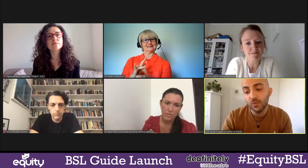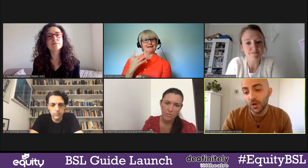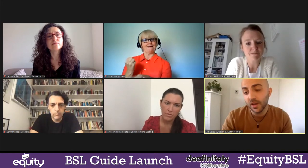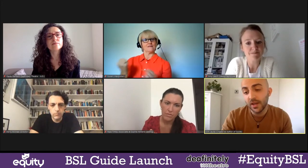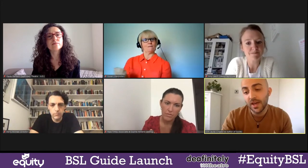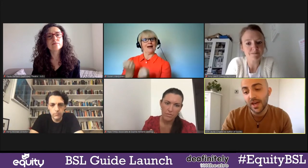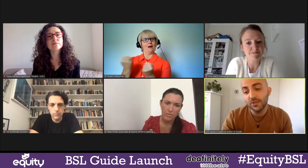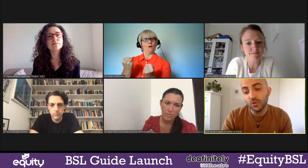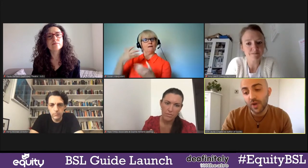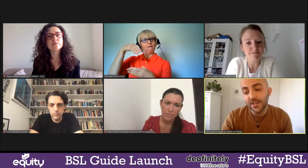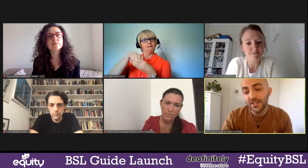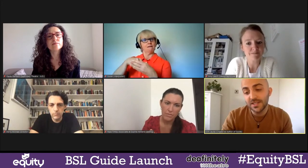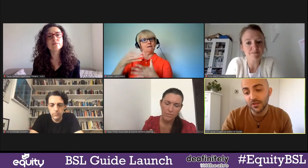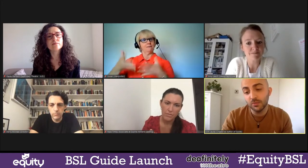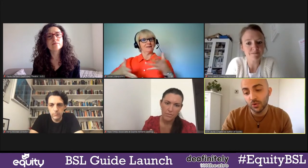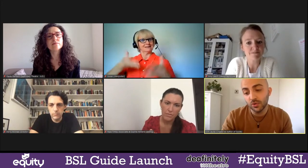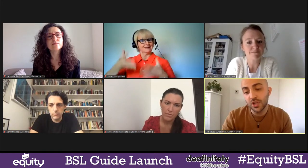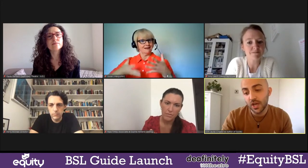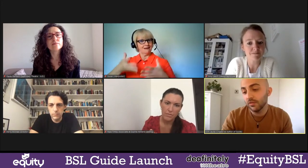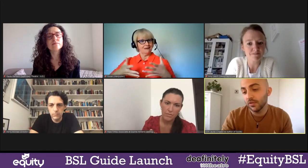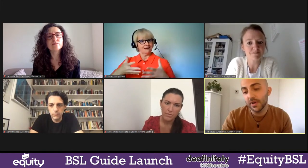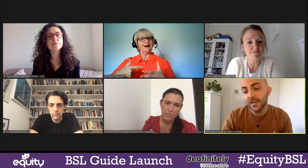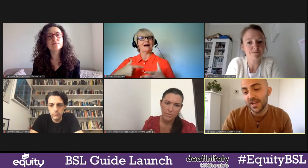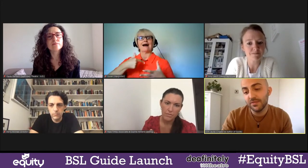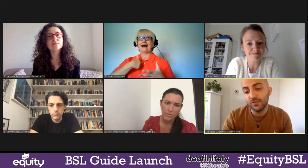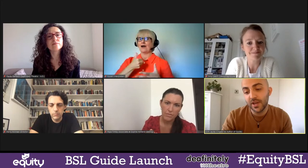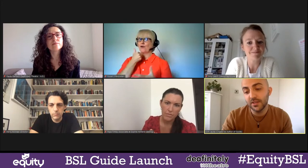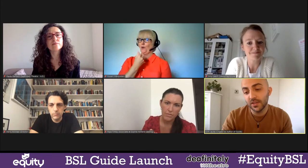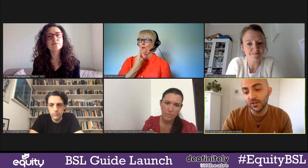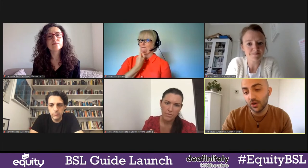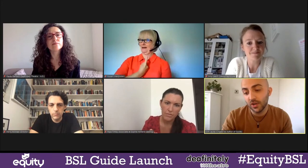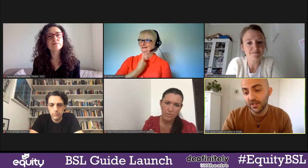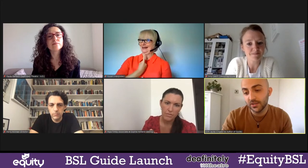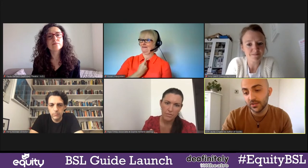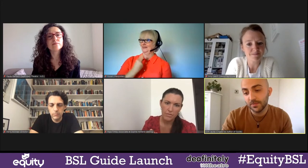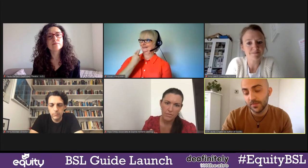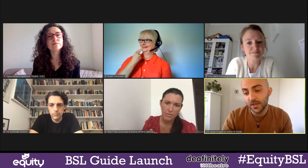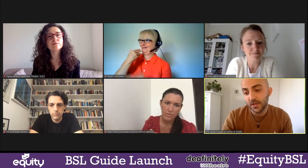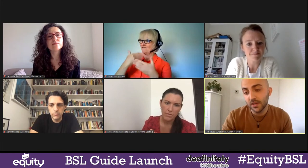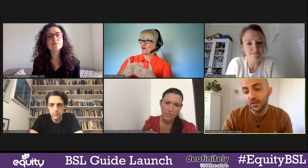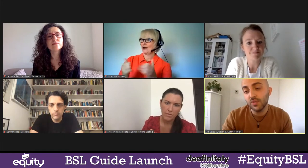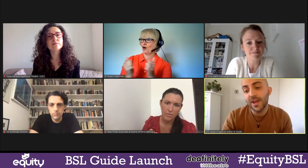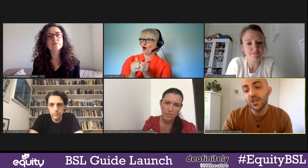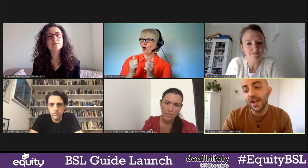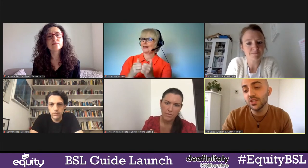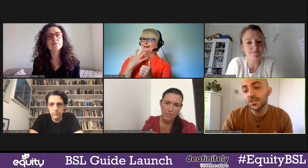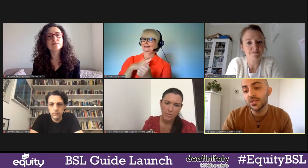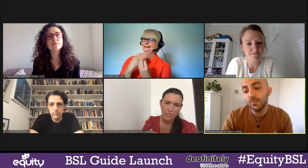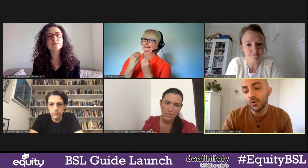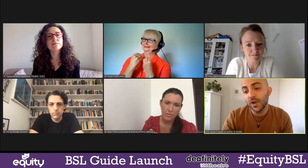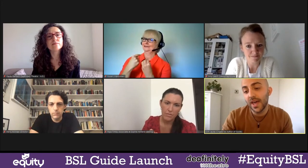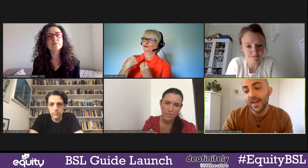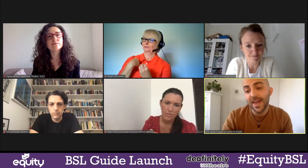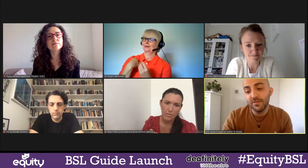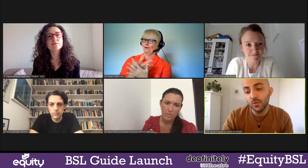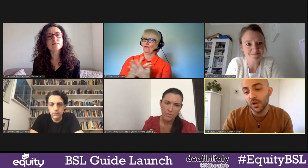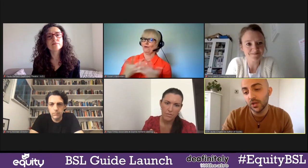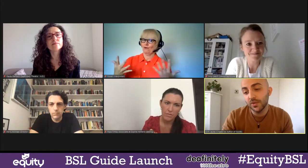one, have a great deal more to learn from my deaf friends and colleagues. Congratulations to Paula and everyone who has